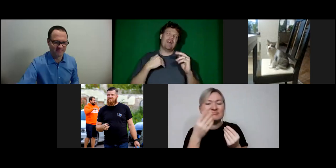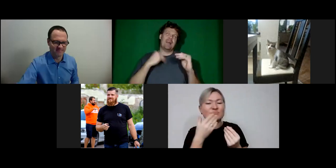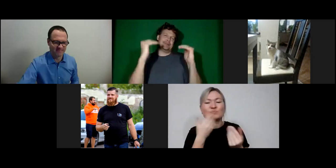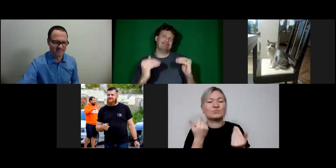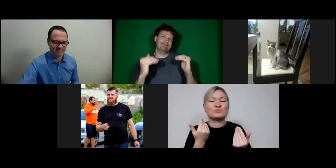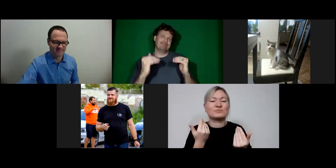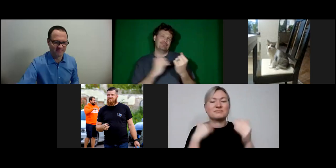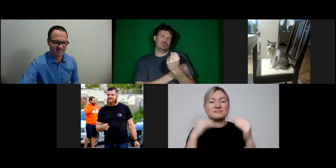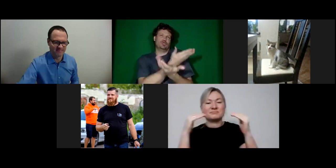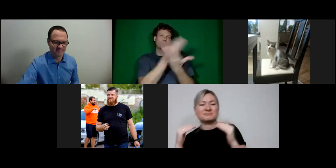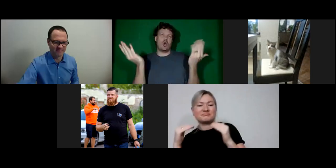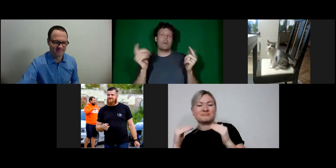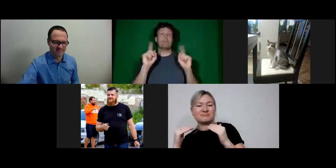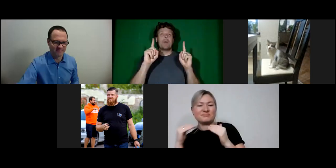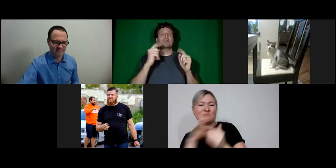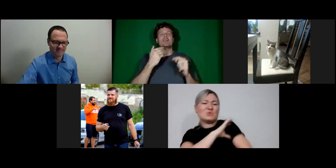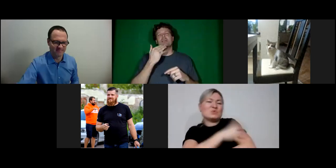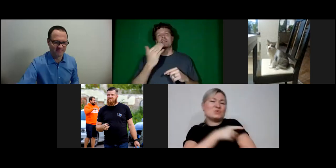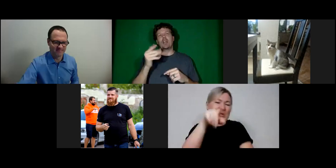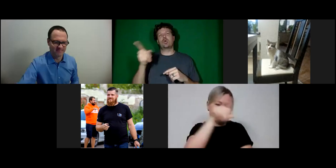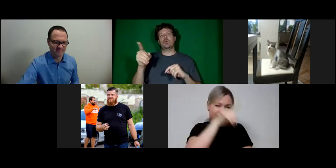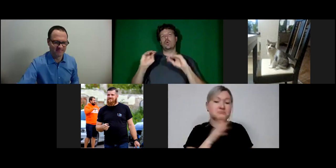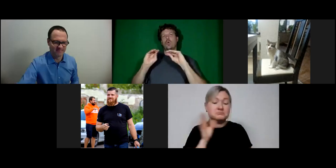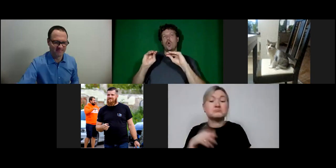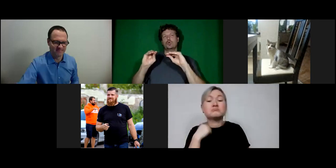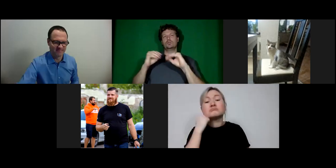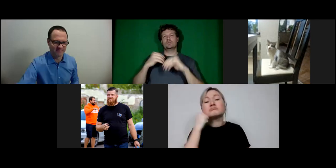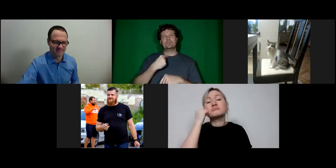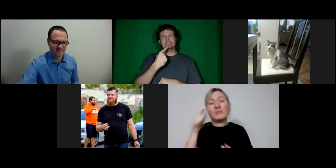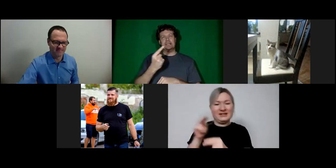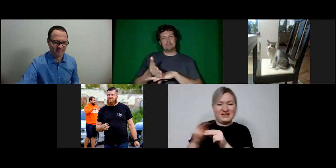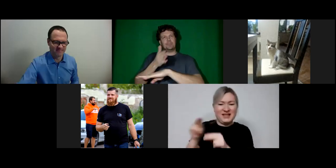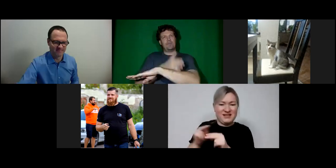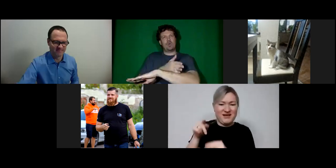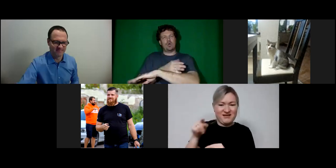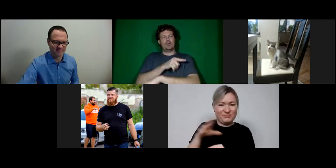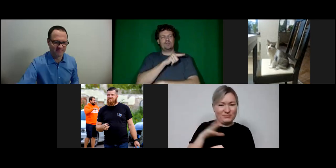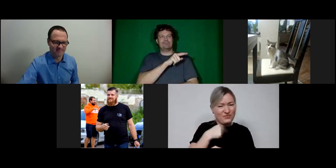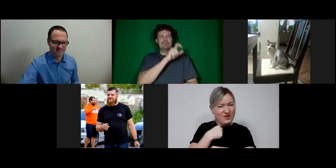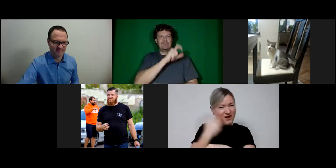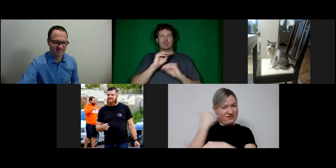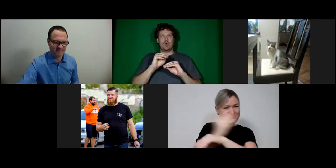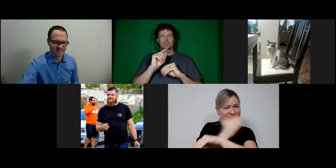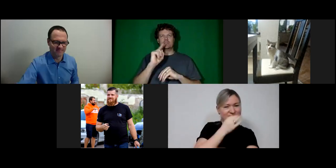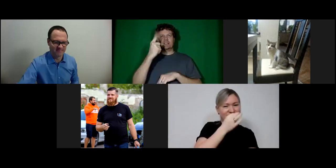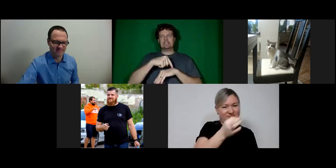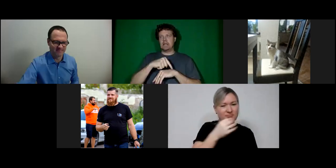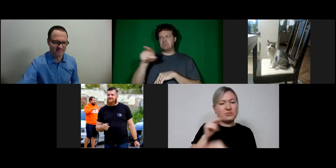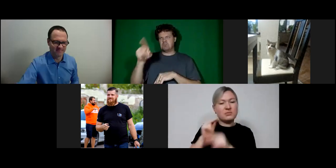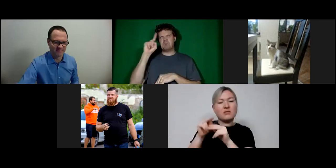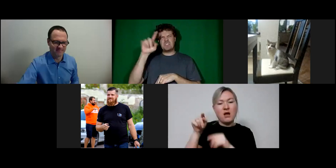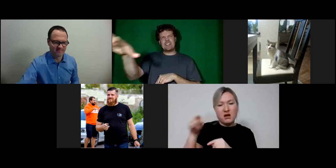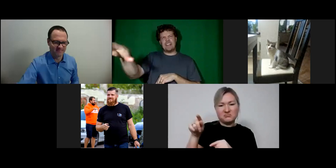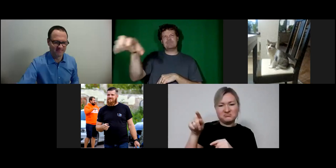We didn't make it to the semifinals. However, my coach always